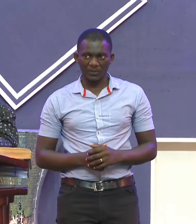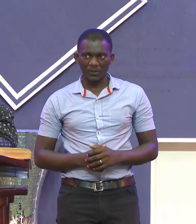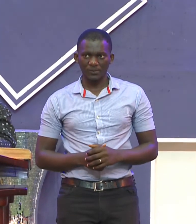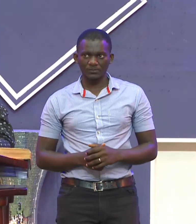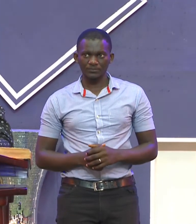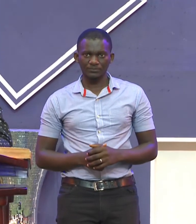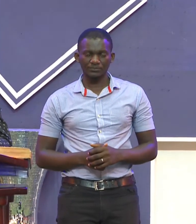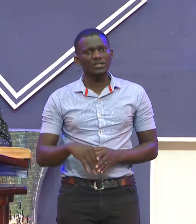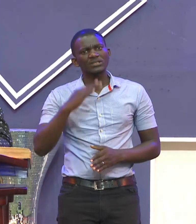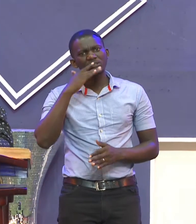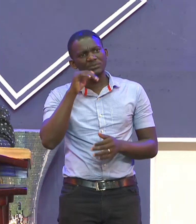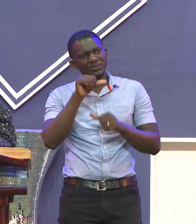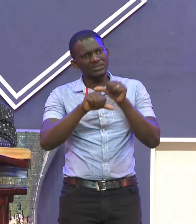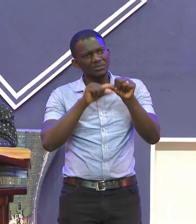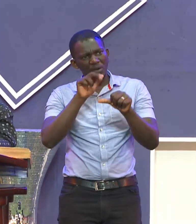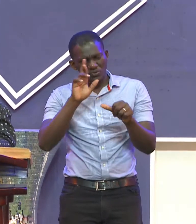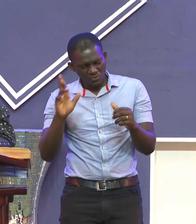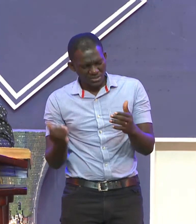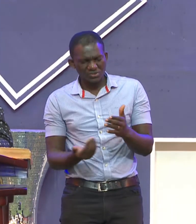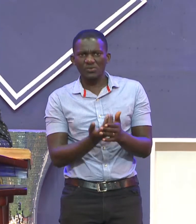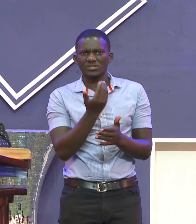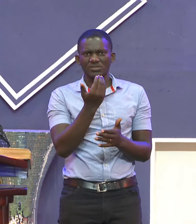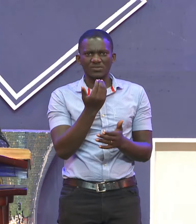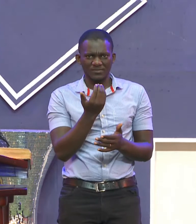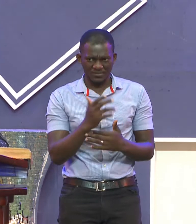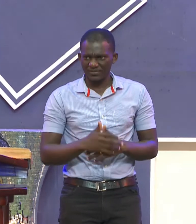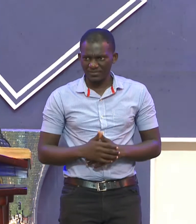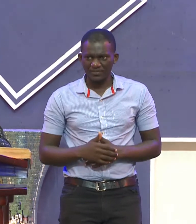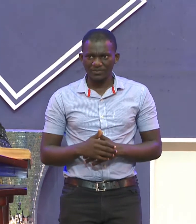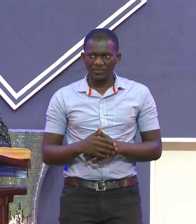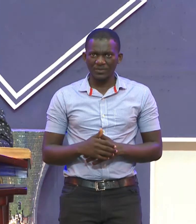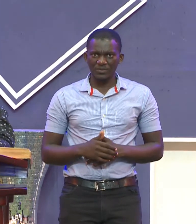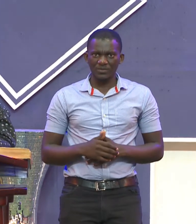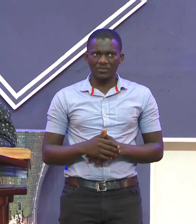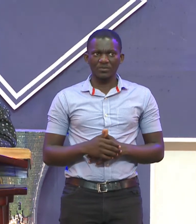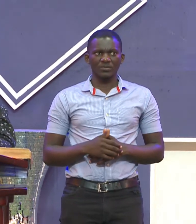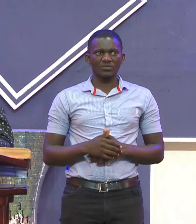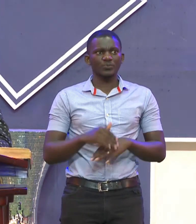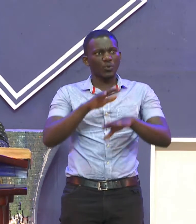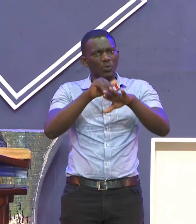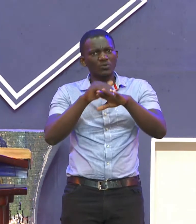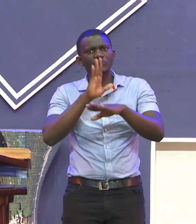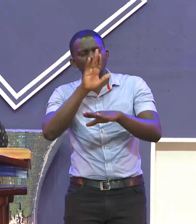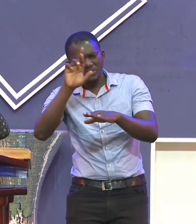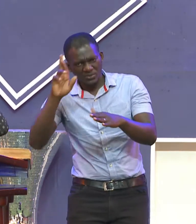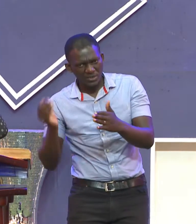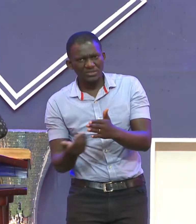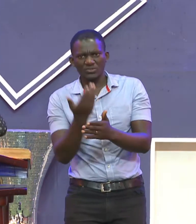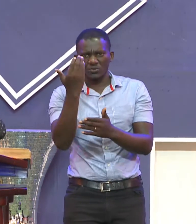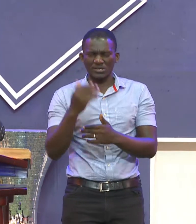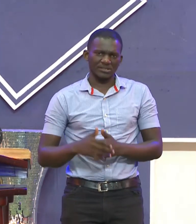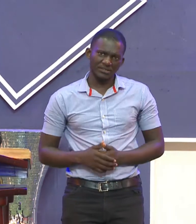week gogerako kuzibwa obujja. It talks about restoration. Okuyitibwa ku lw'okuzibwa obujja. The call